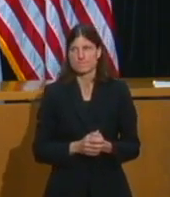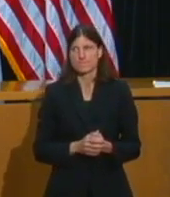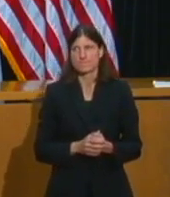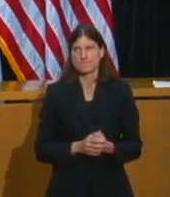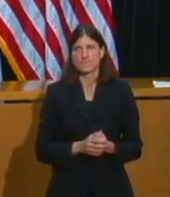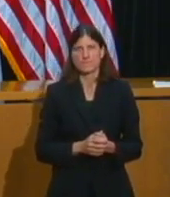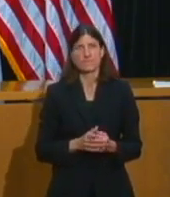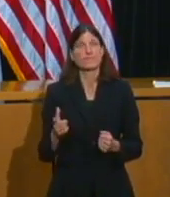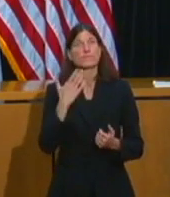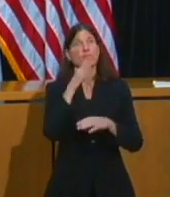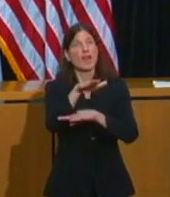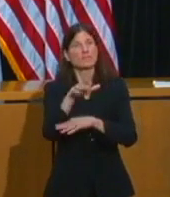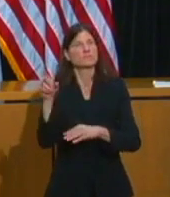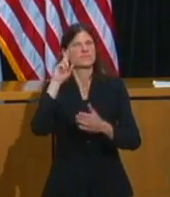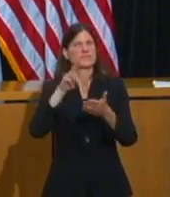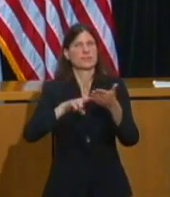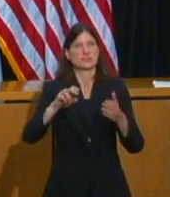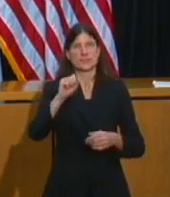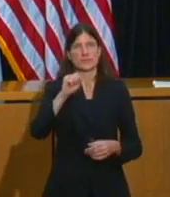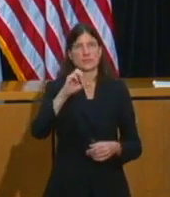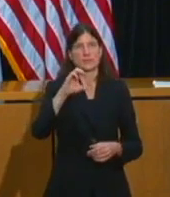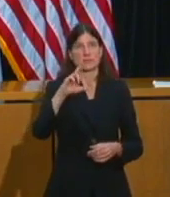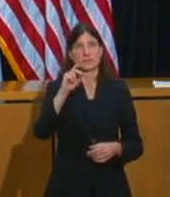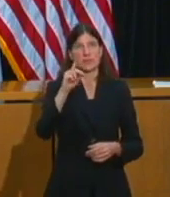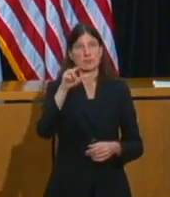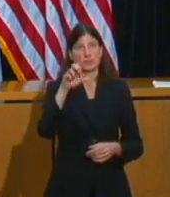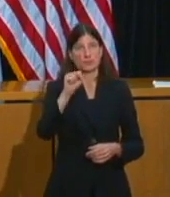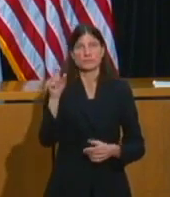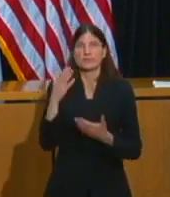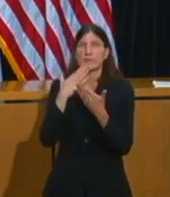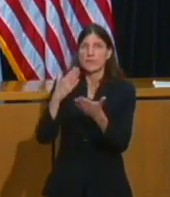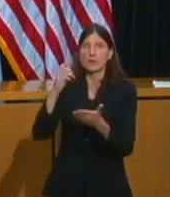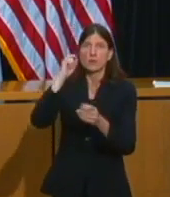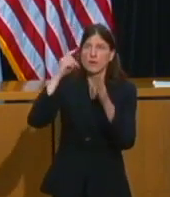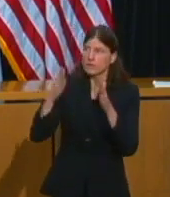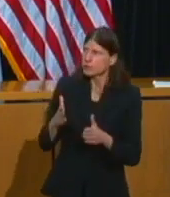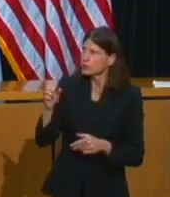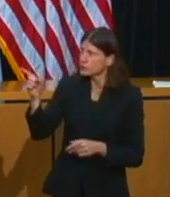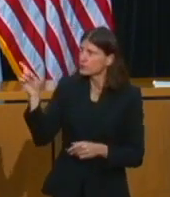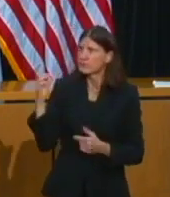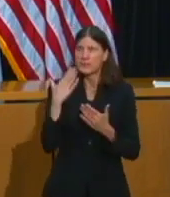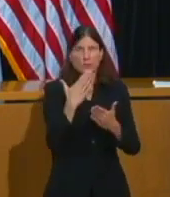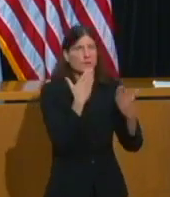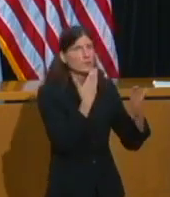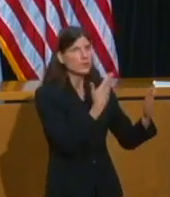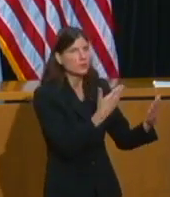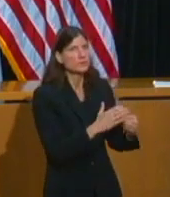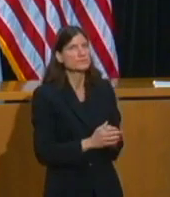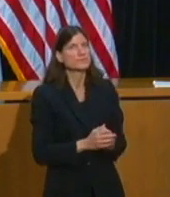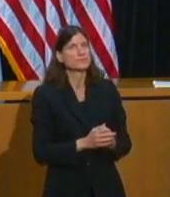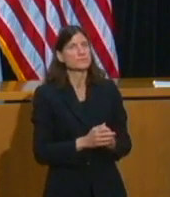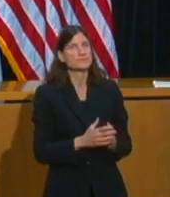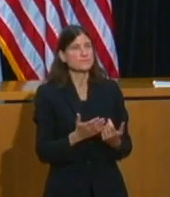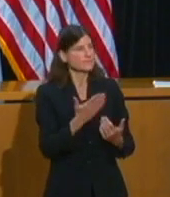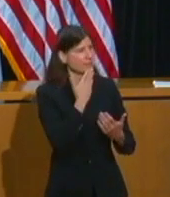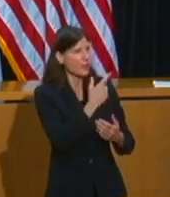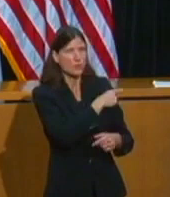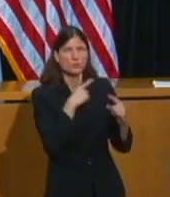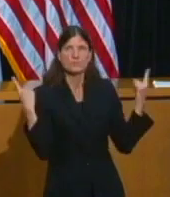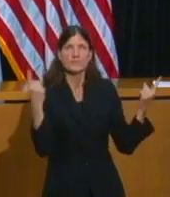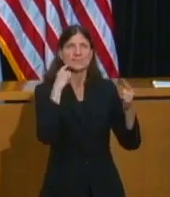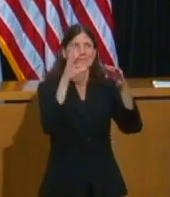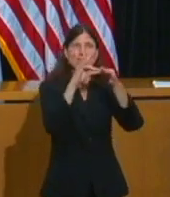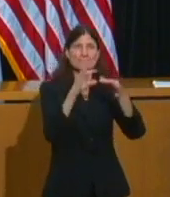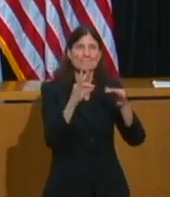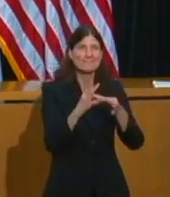Good afternoon, Governor, Lieutenant Governor, Secretary Kinnealy, and Commissioner Sam. Good afternoon, everyone. As we